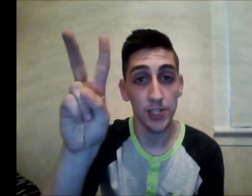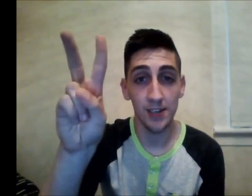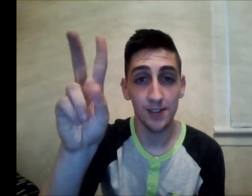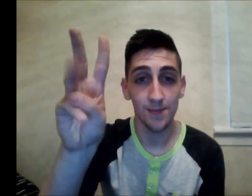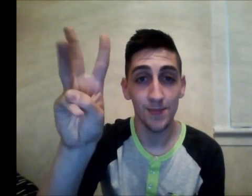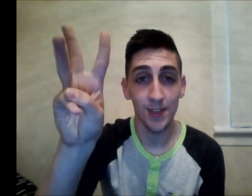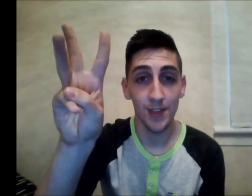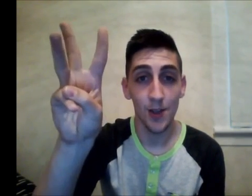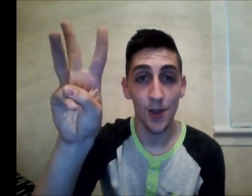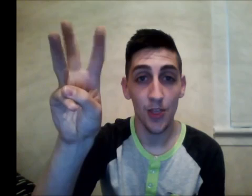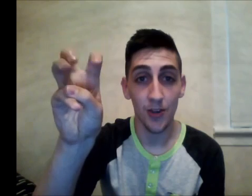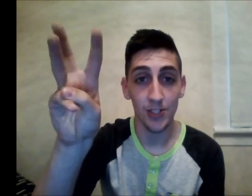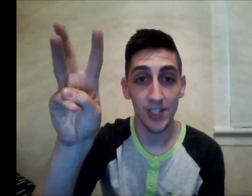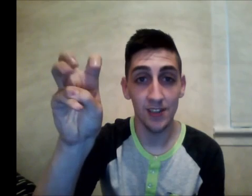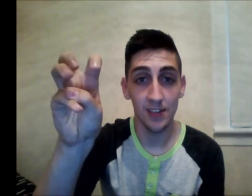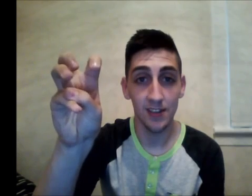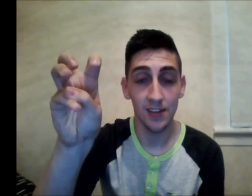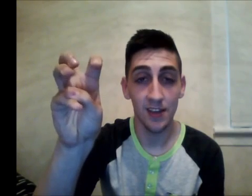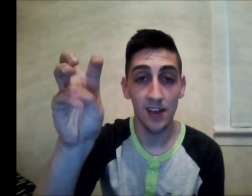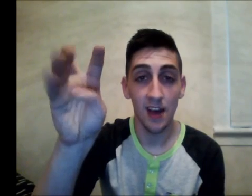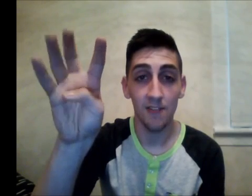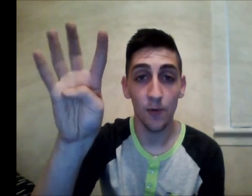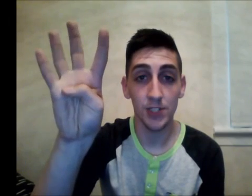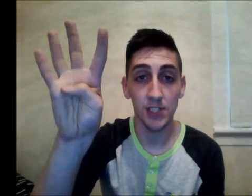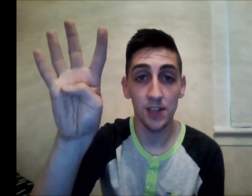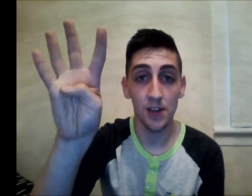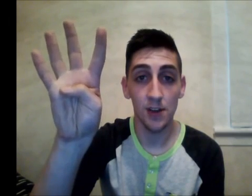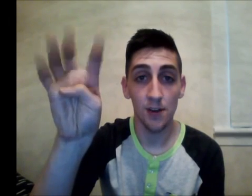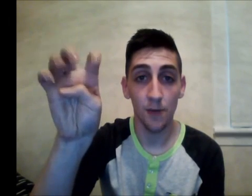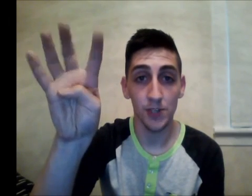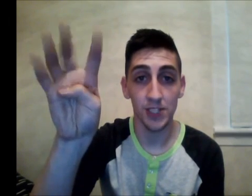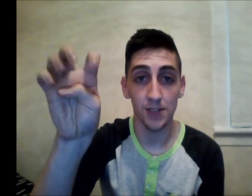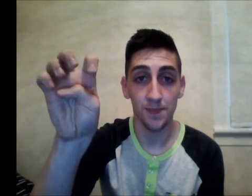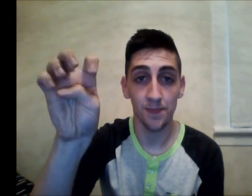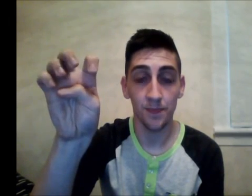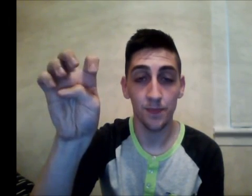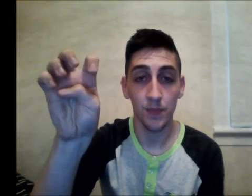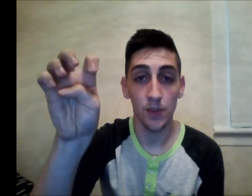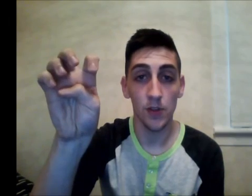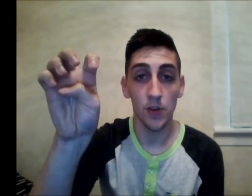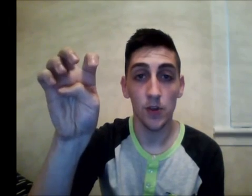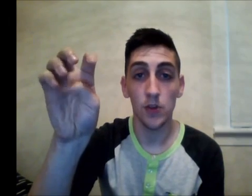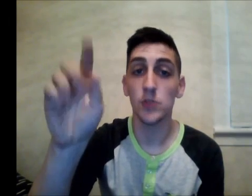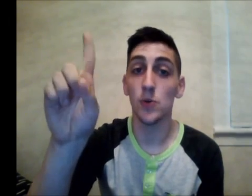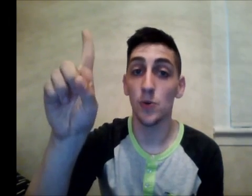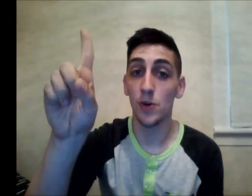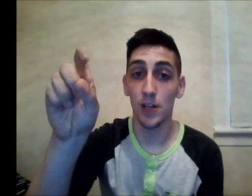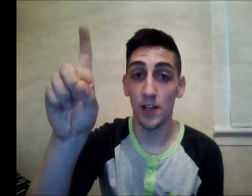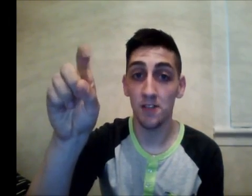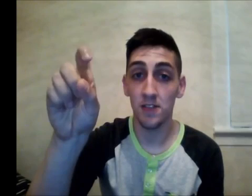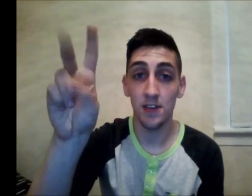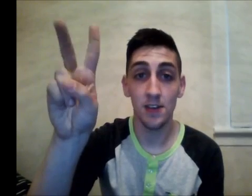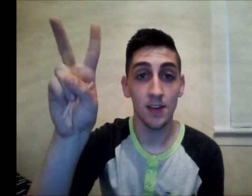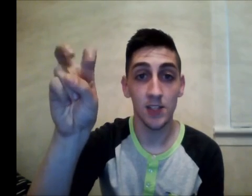13, 13, and 14, 14. So 11,